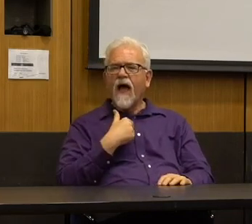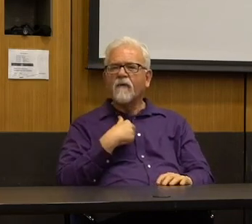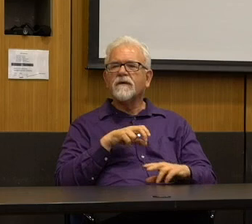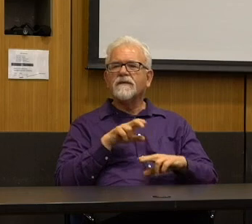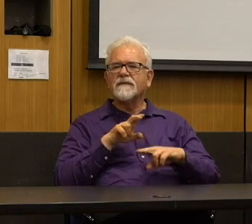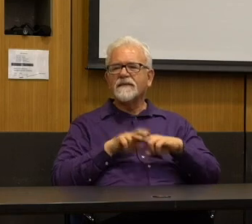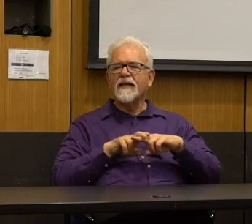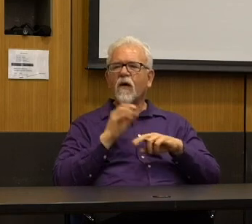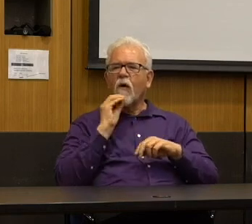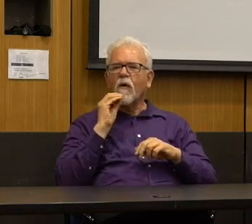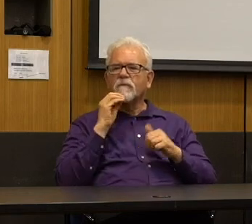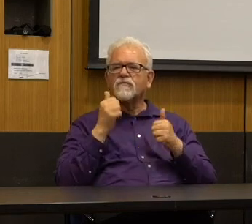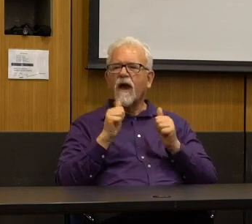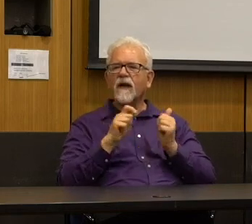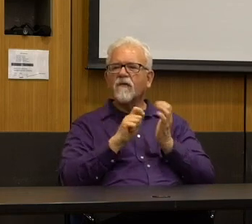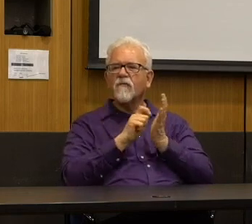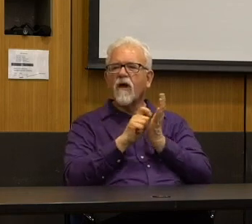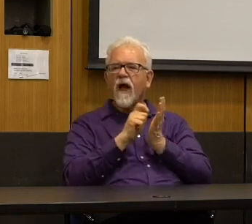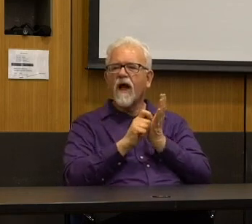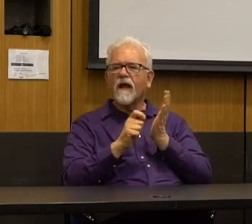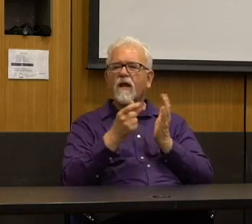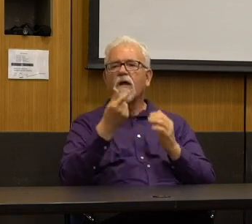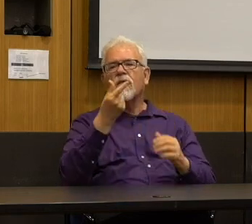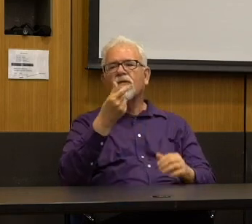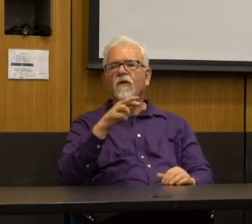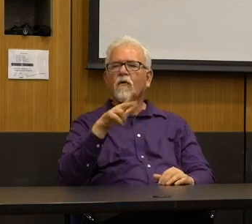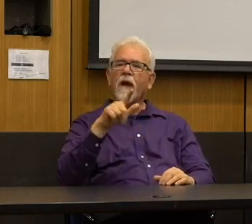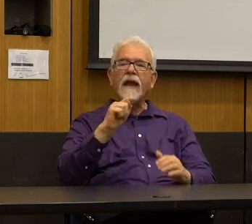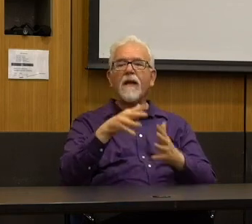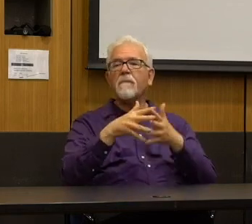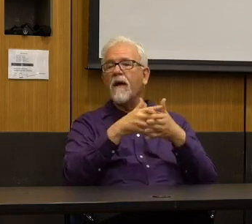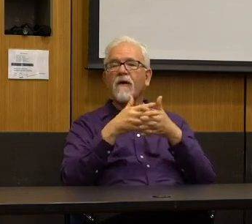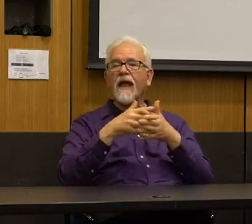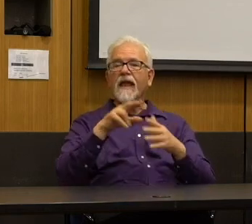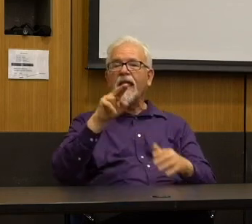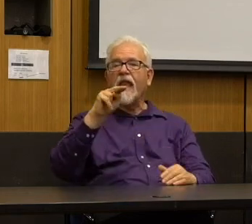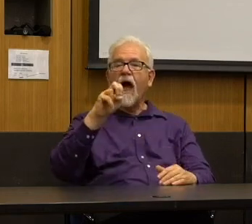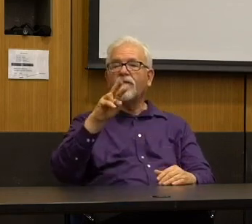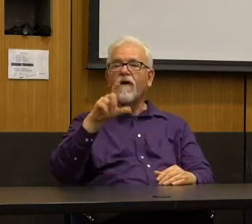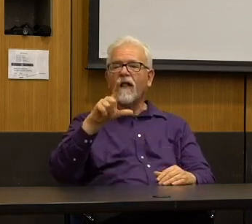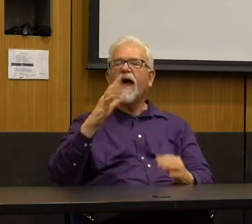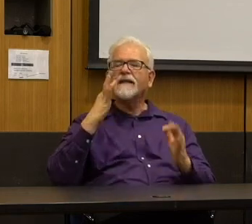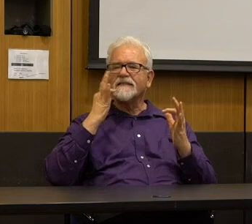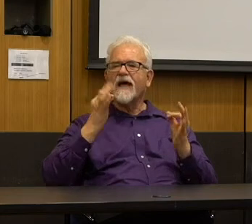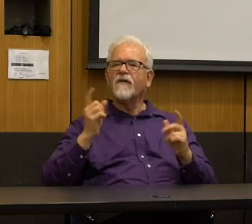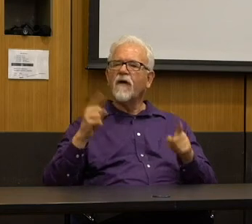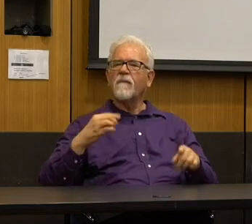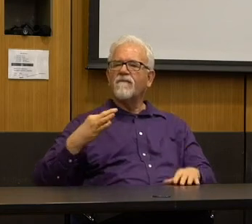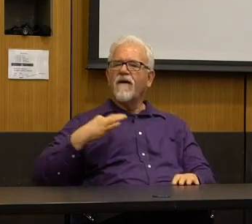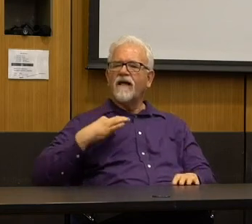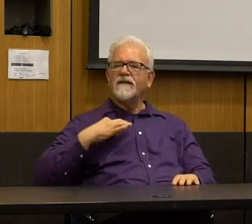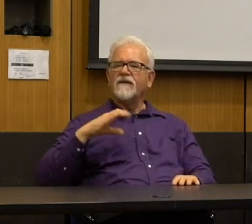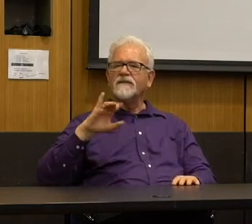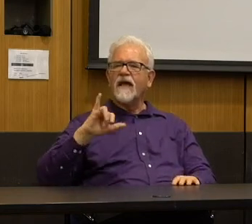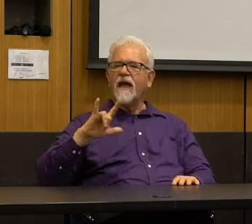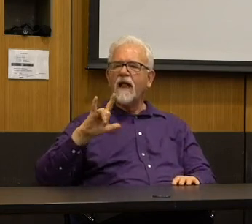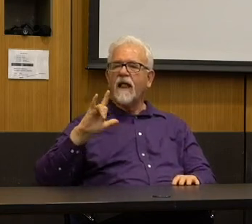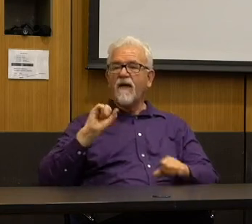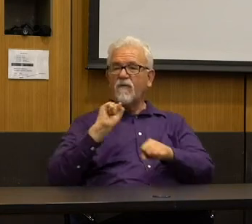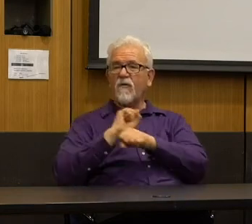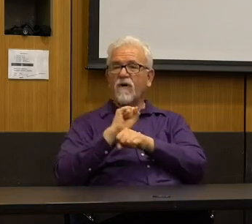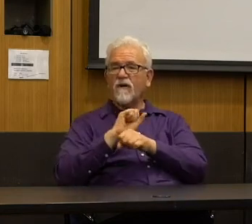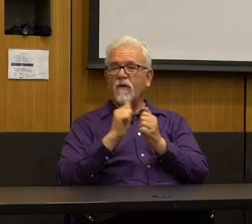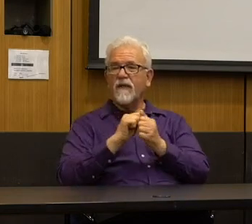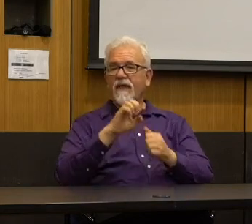at home trying to write a great American novel, and I decided to volunteer at CIL. And I've worked with